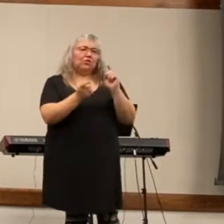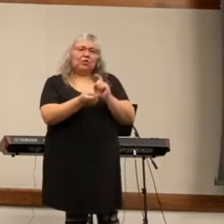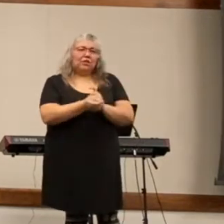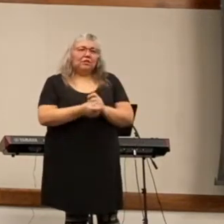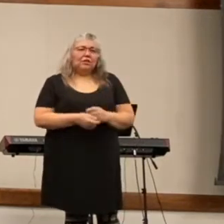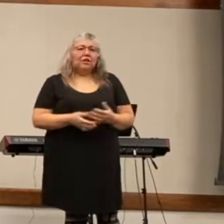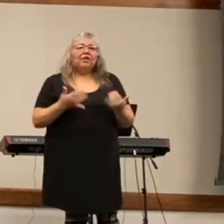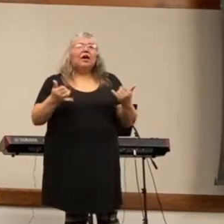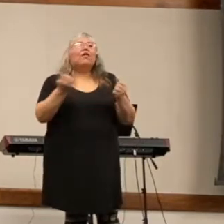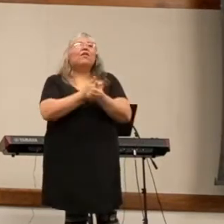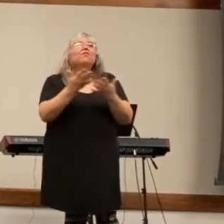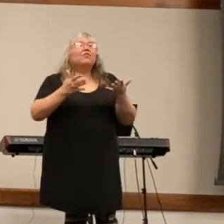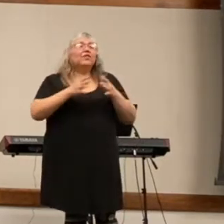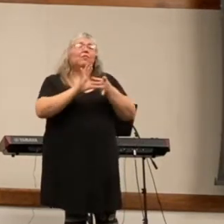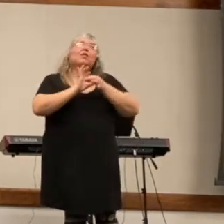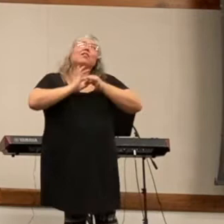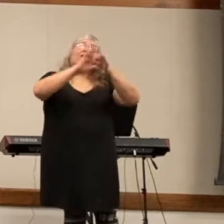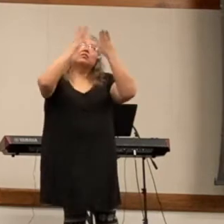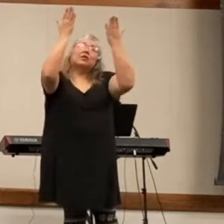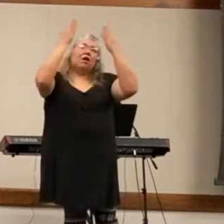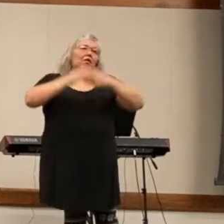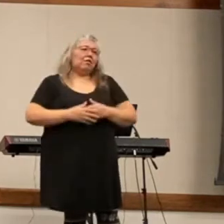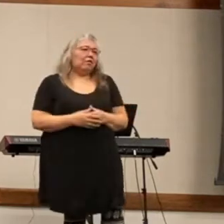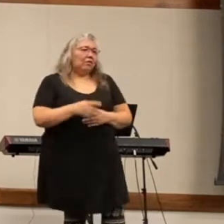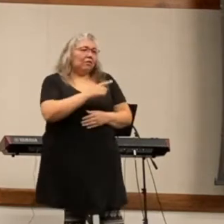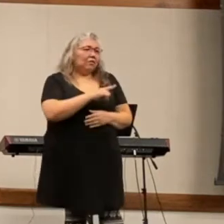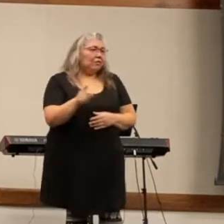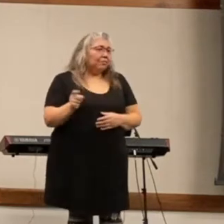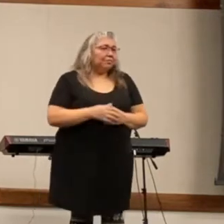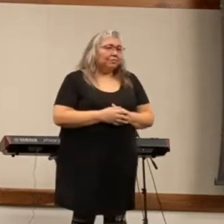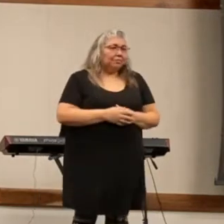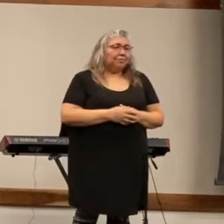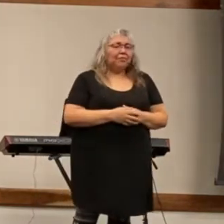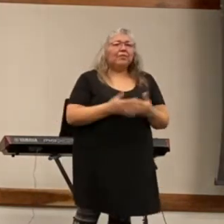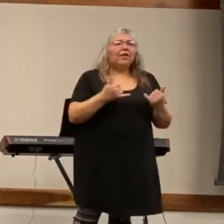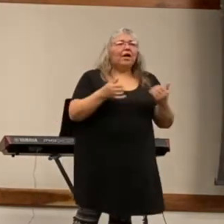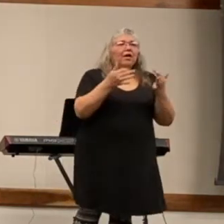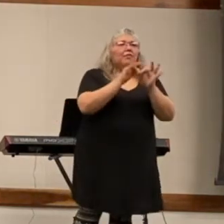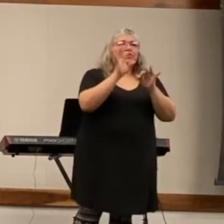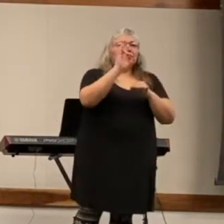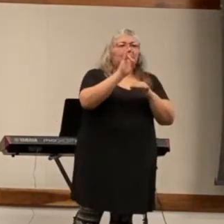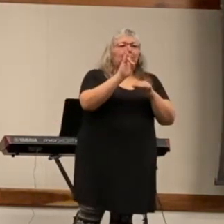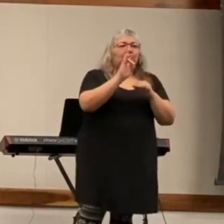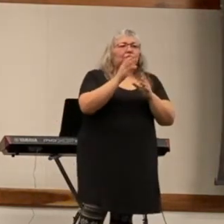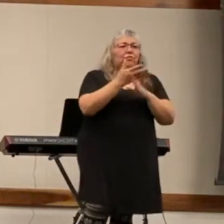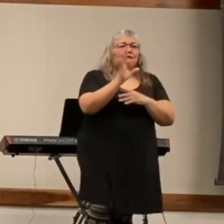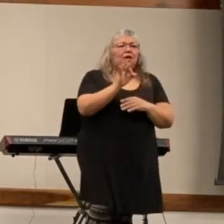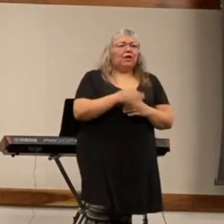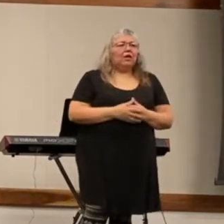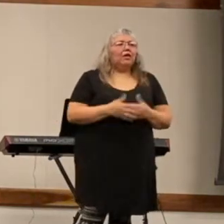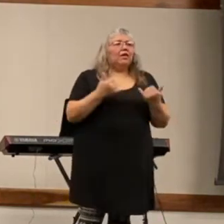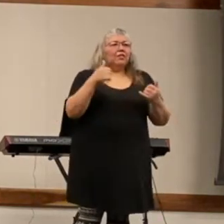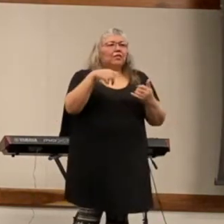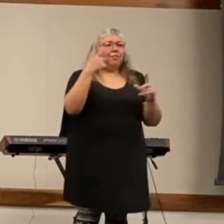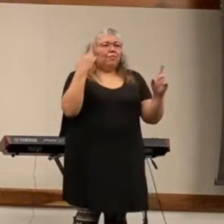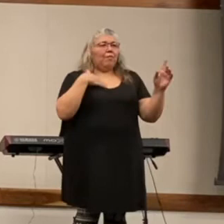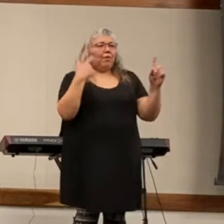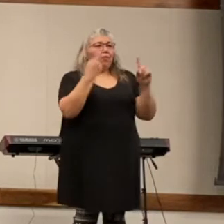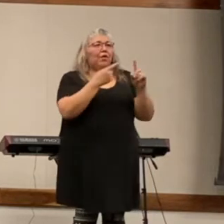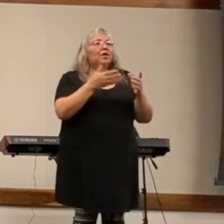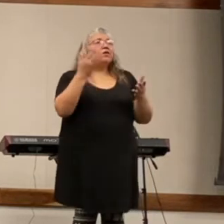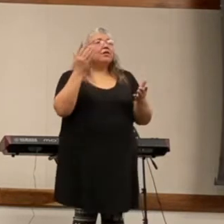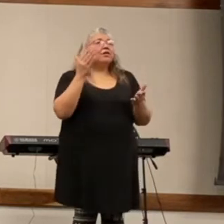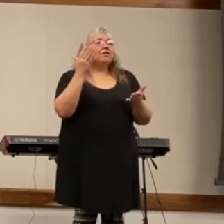Say, everything belongs to God. Let's look at verse 7 and 9. Right? This point right here, this is my point. It says,